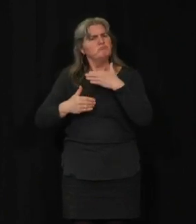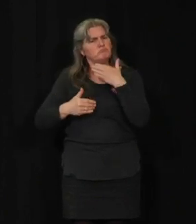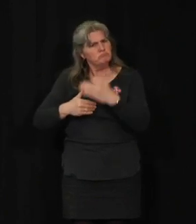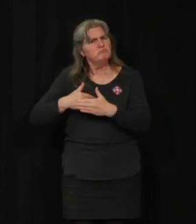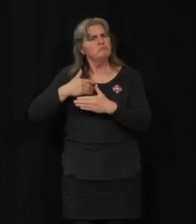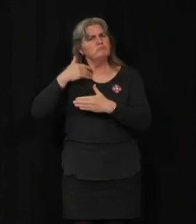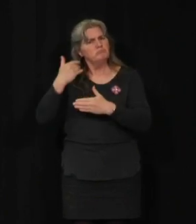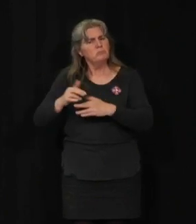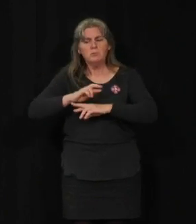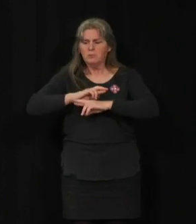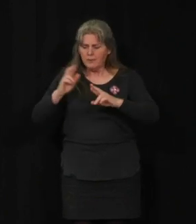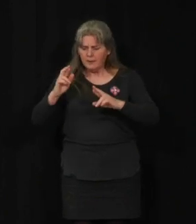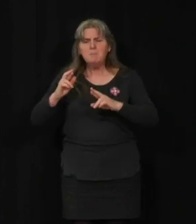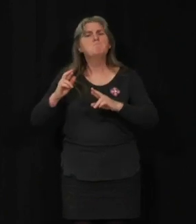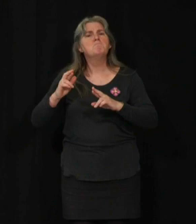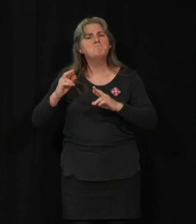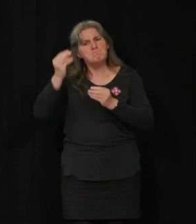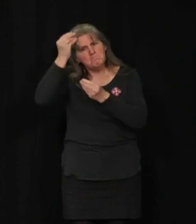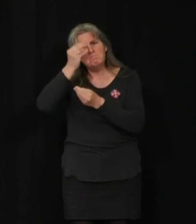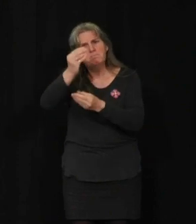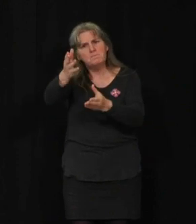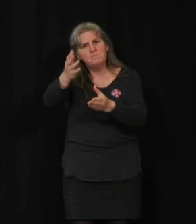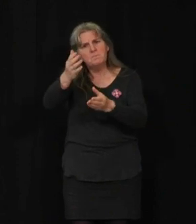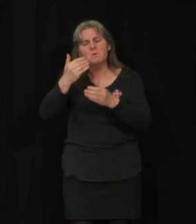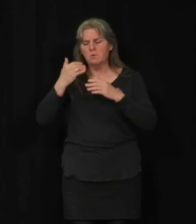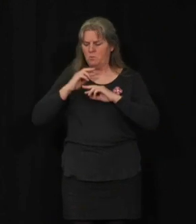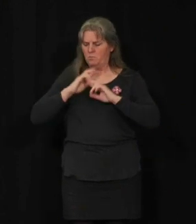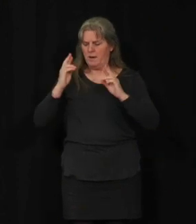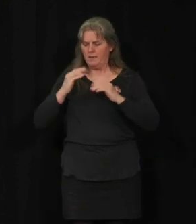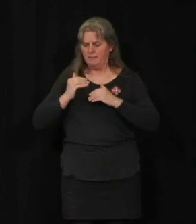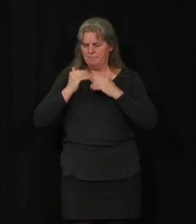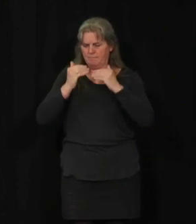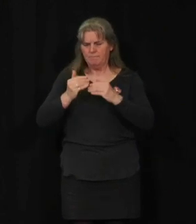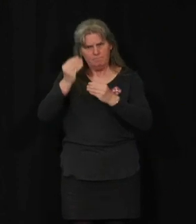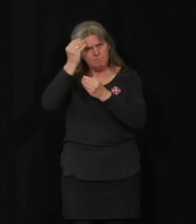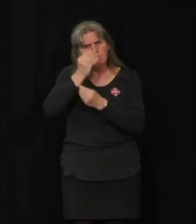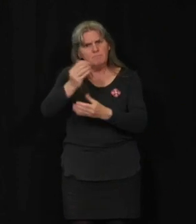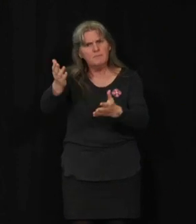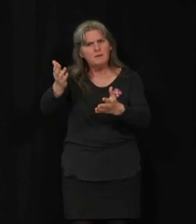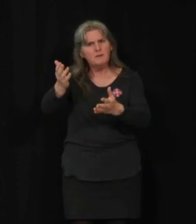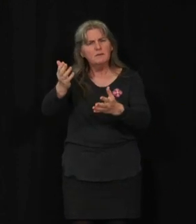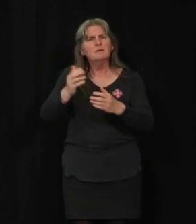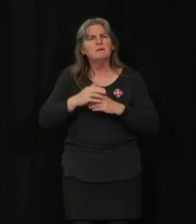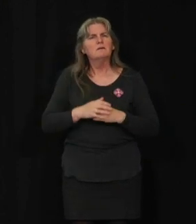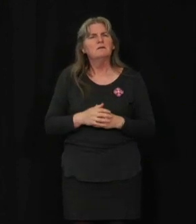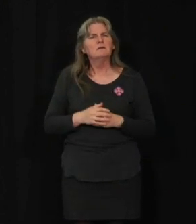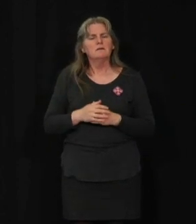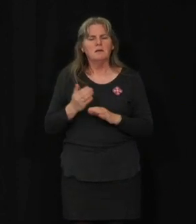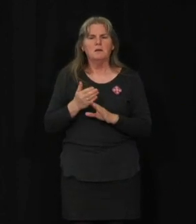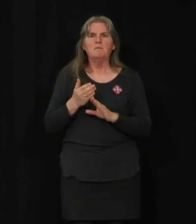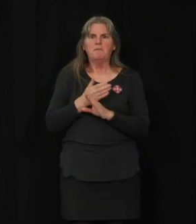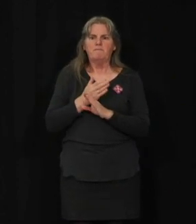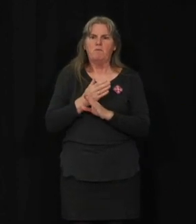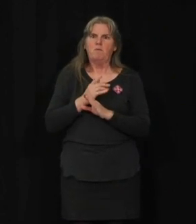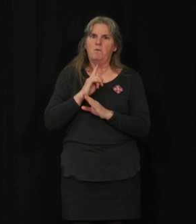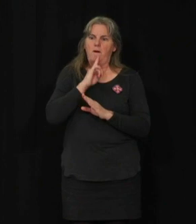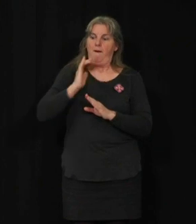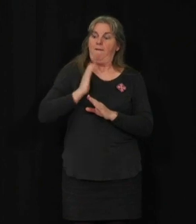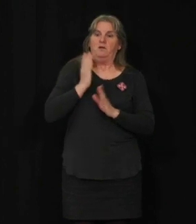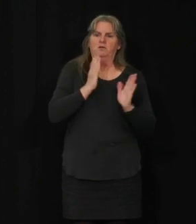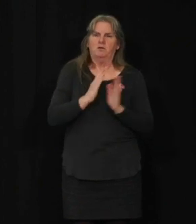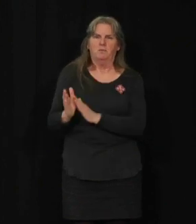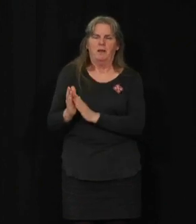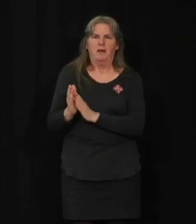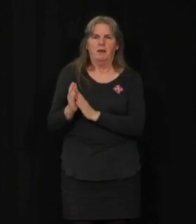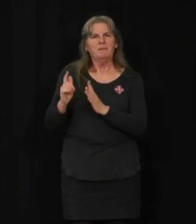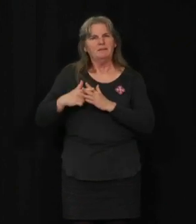ready to launch to putting those things out into the public domain before the plan comes out. Again,